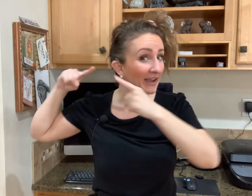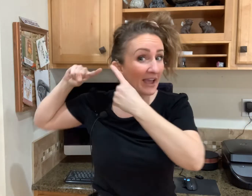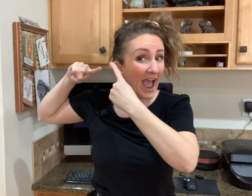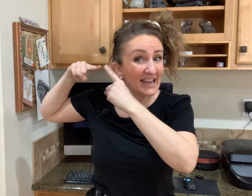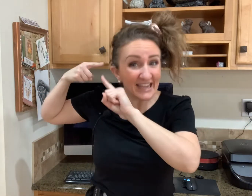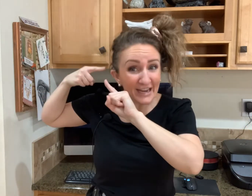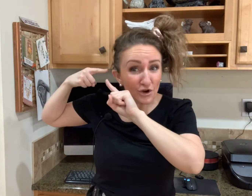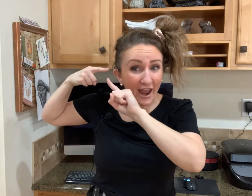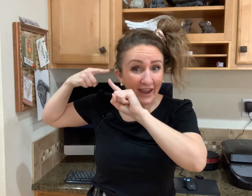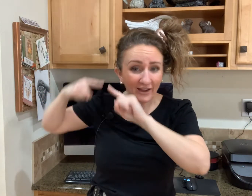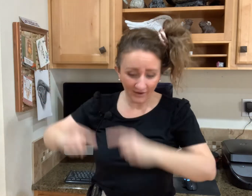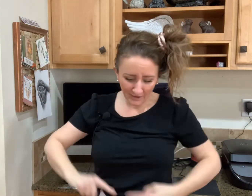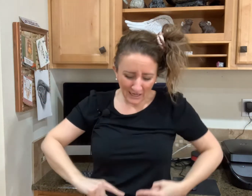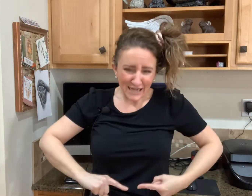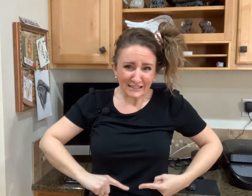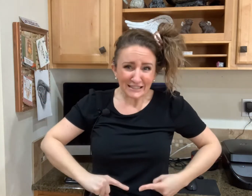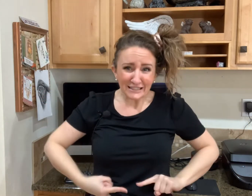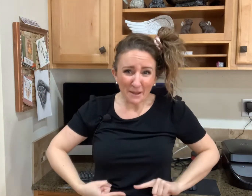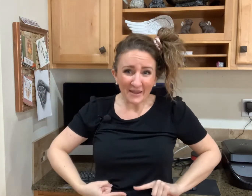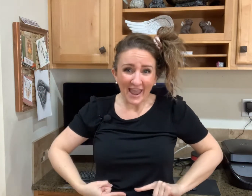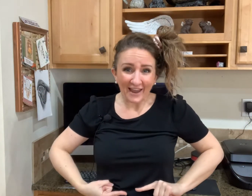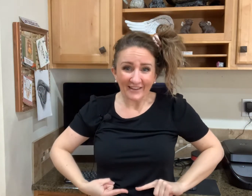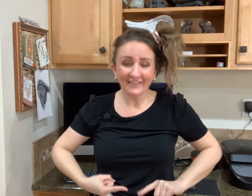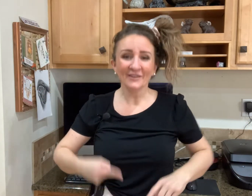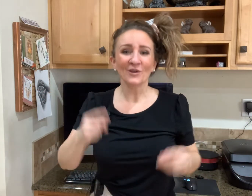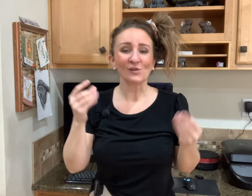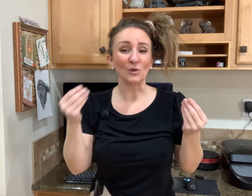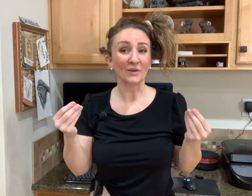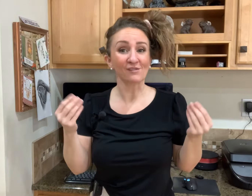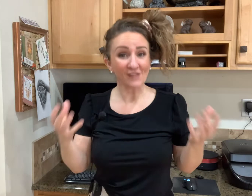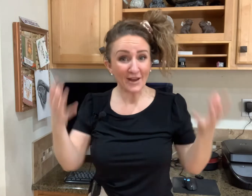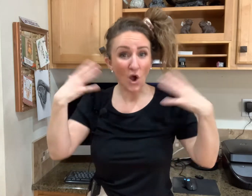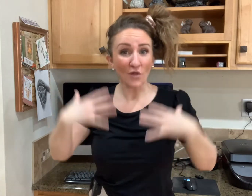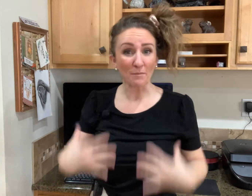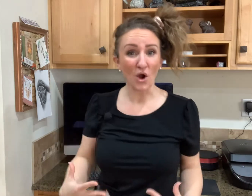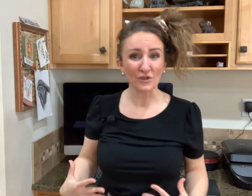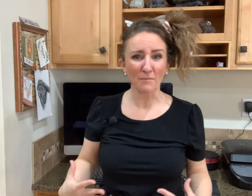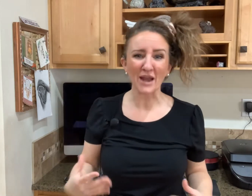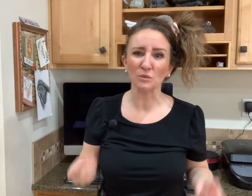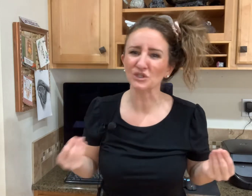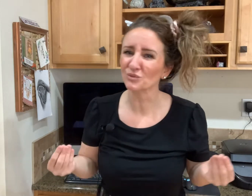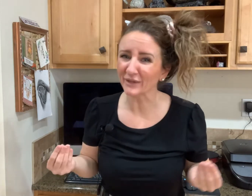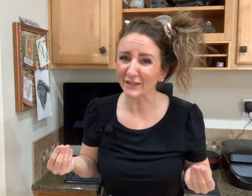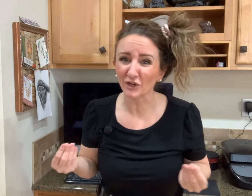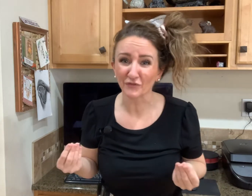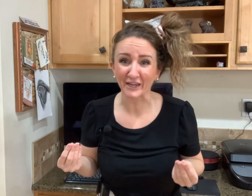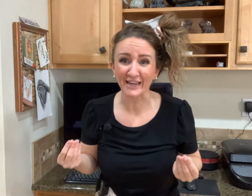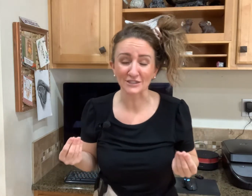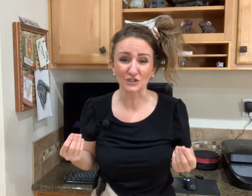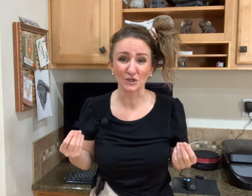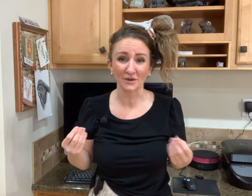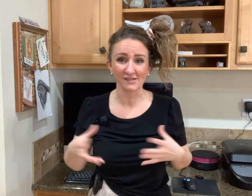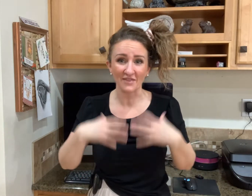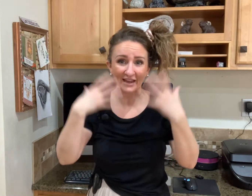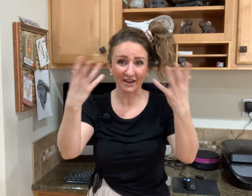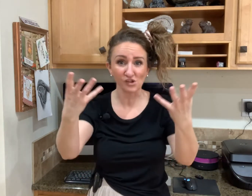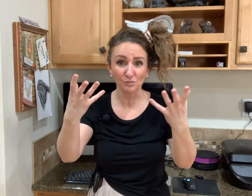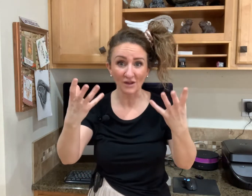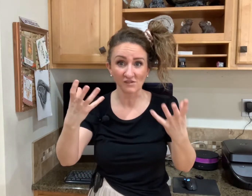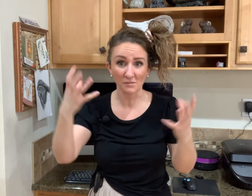an earache, a stomach ache. So you can sign it on the part of the body, which is really good for kids too, because then they can express themselves